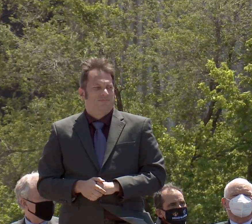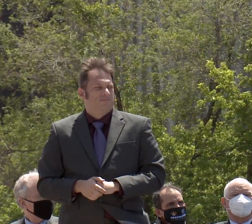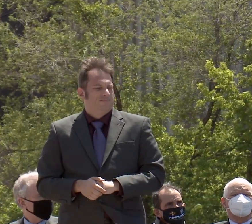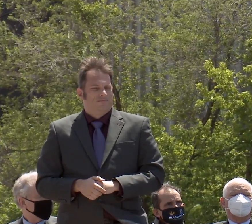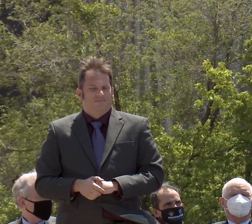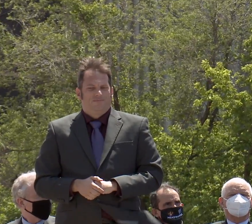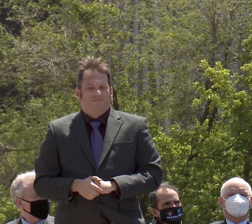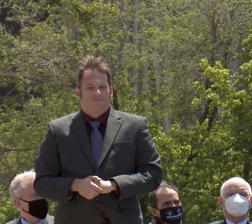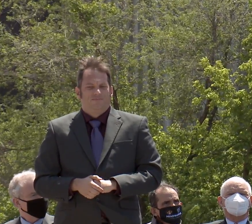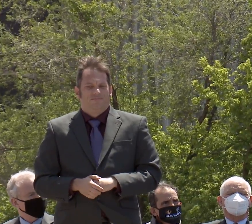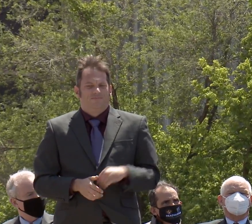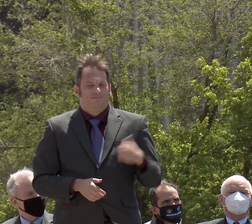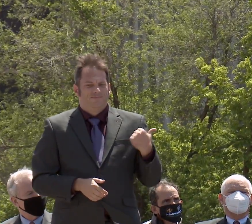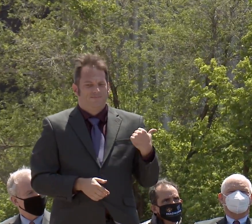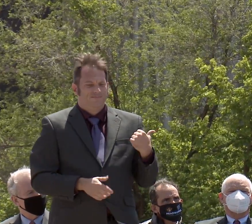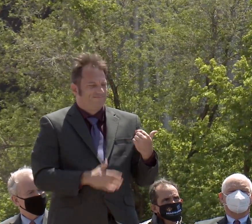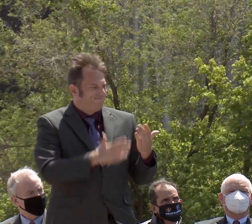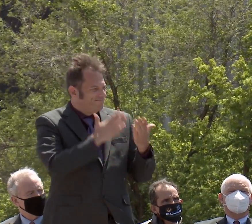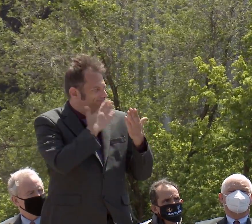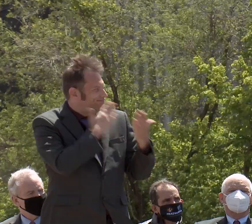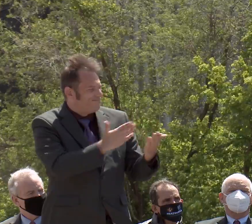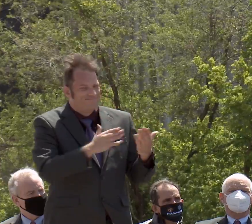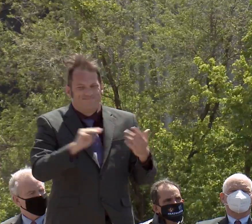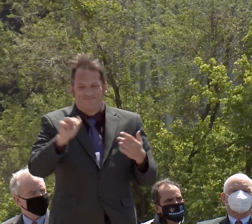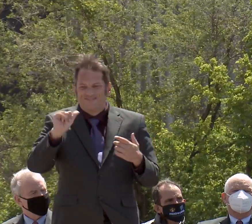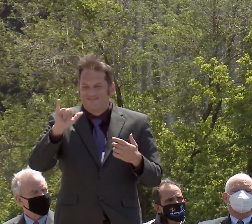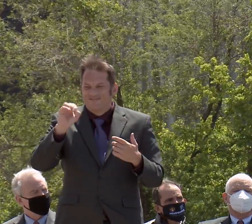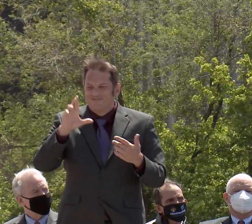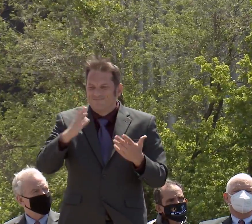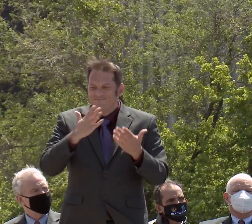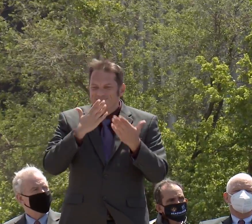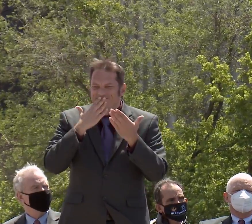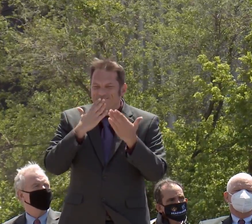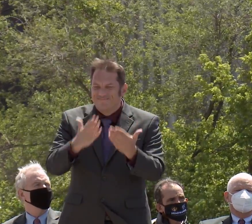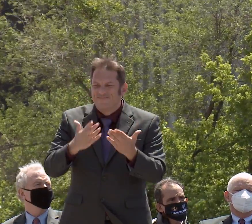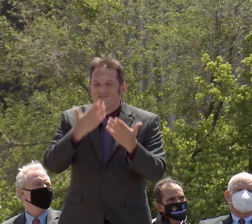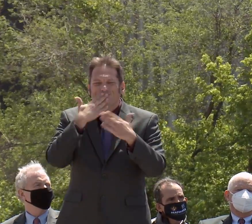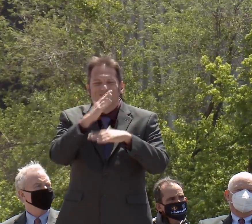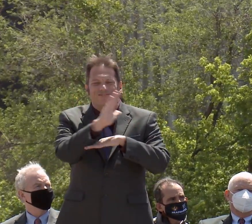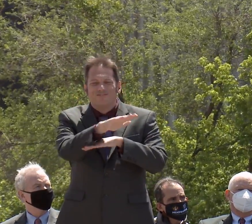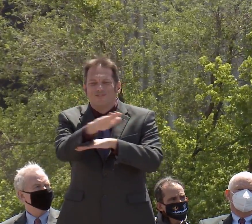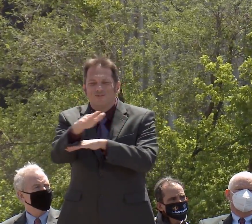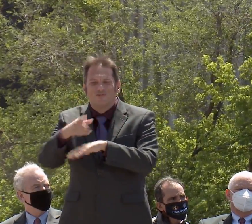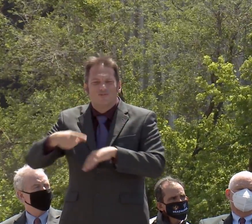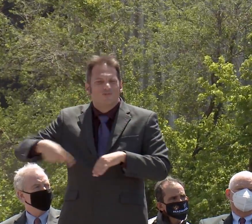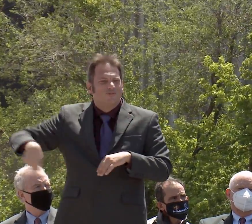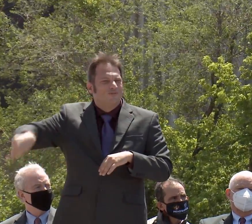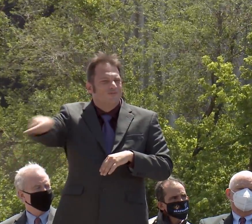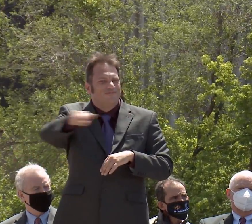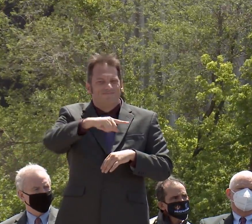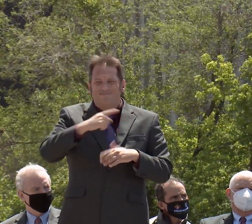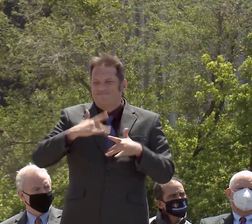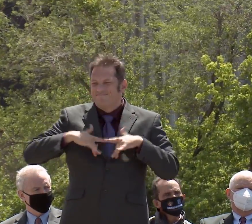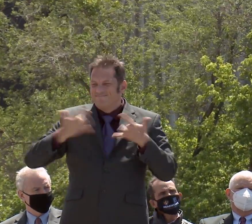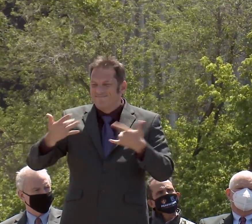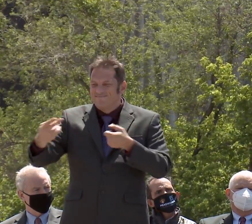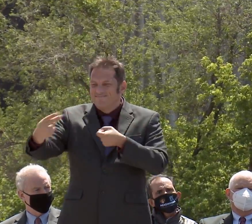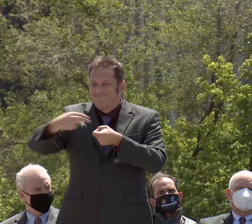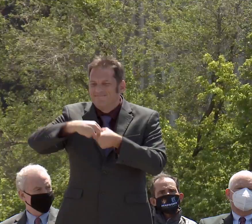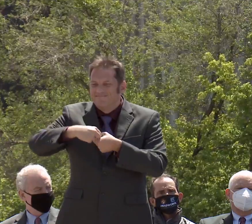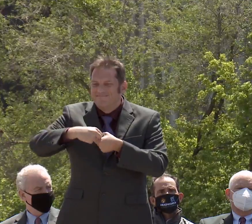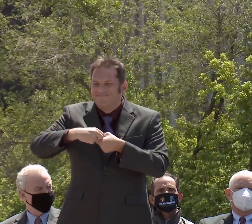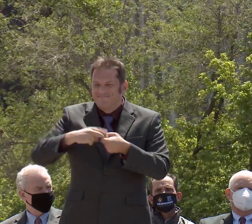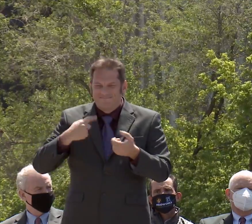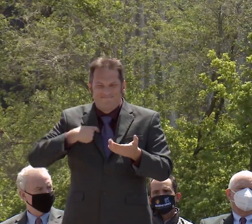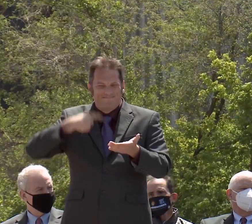Thank you, Mayor Scott, and good afternoon to everyone. It's a pleasure to join you. Before I begin, I want to just recognize some of my partners